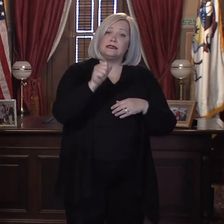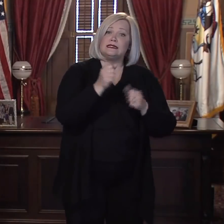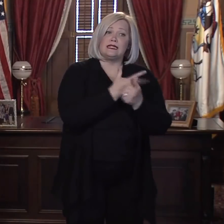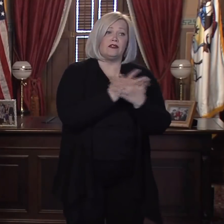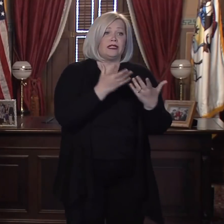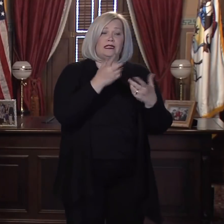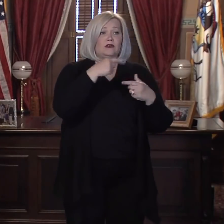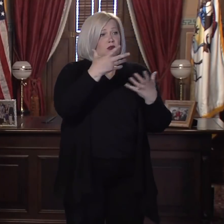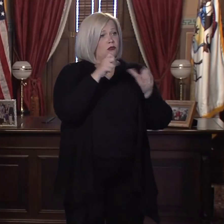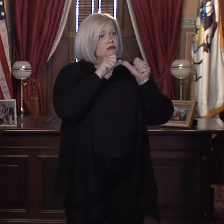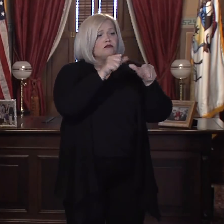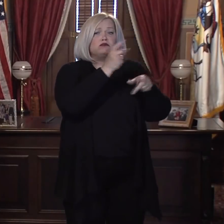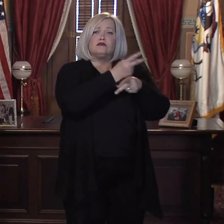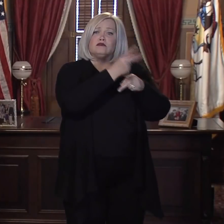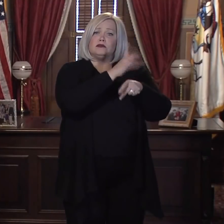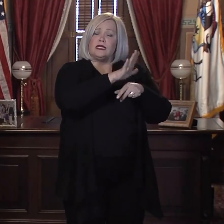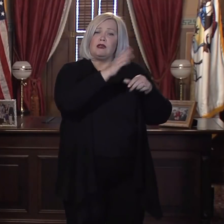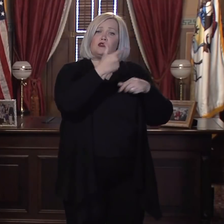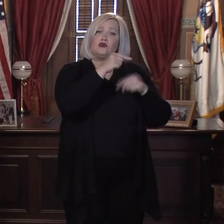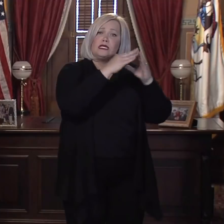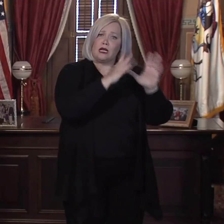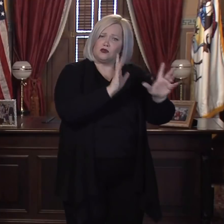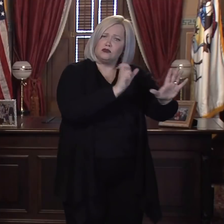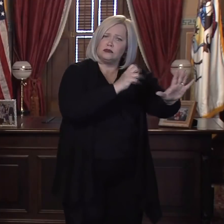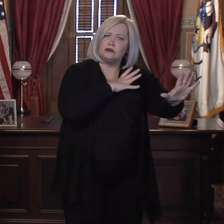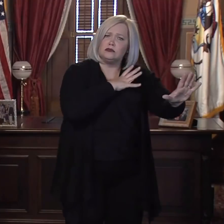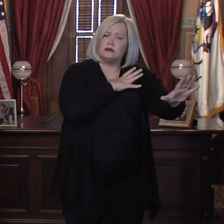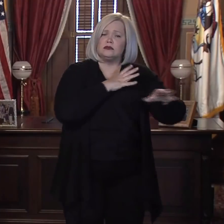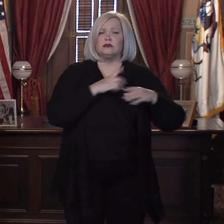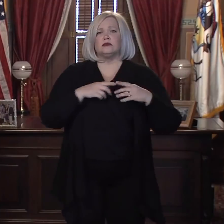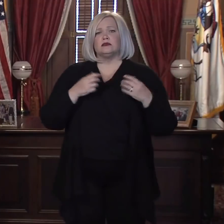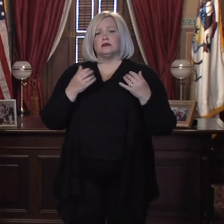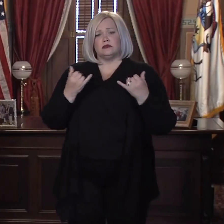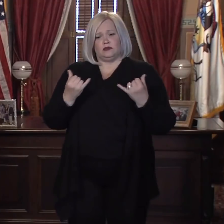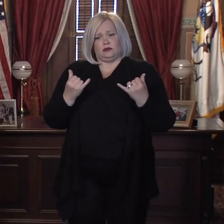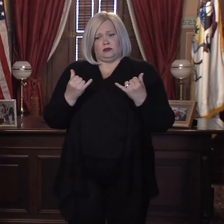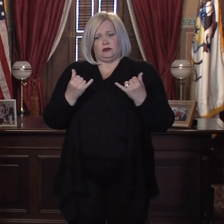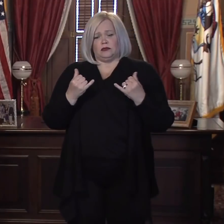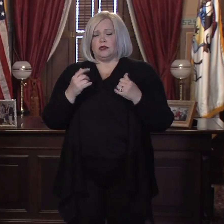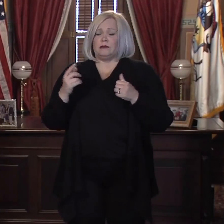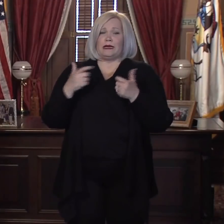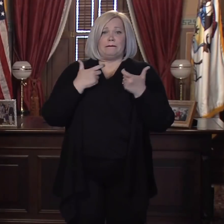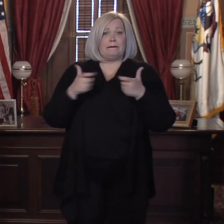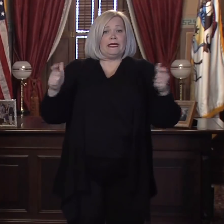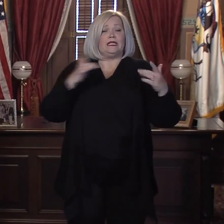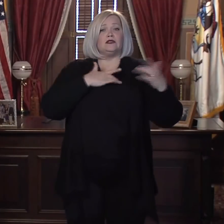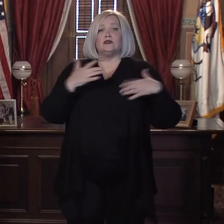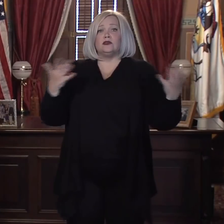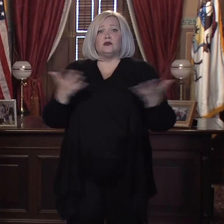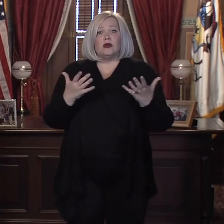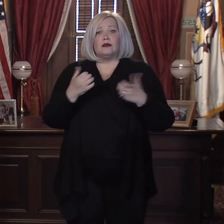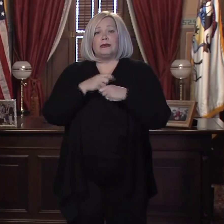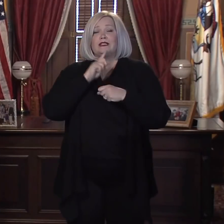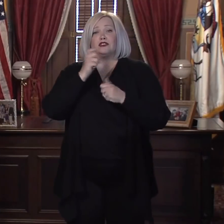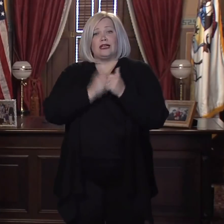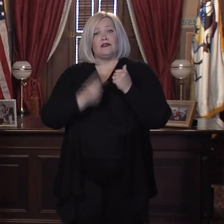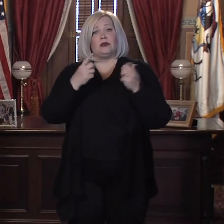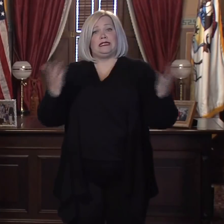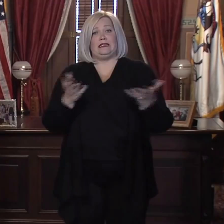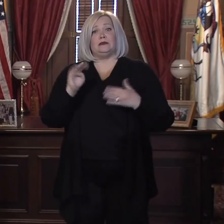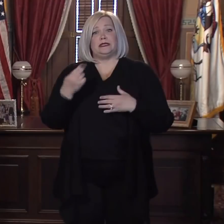and we want them to continue to do so. Right now, my immediate concern is trying to keep everyone in Michigan